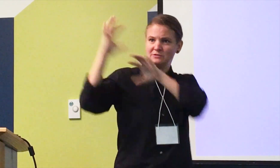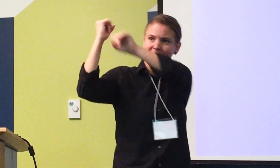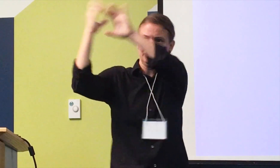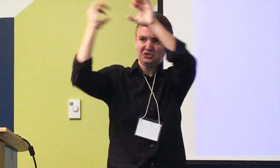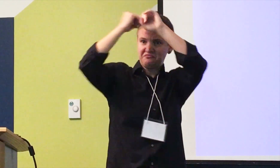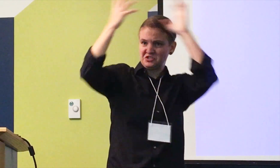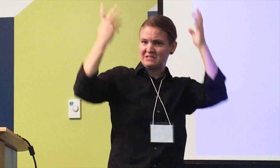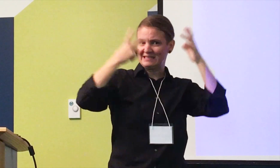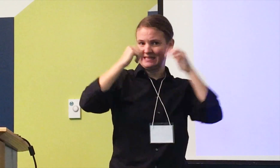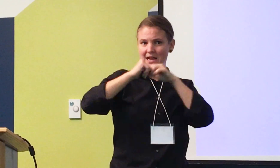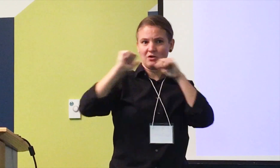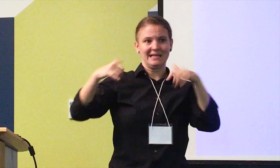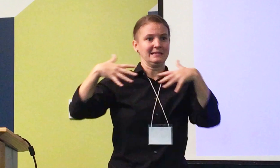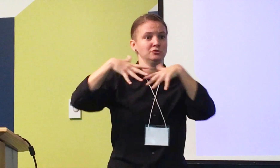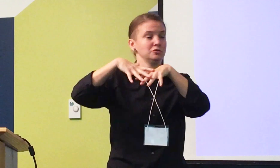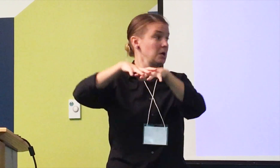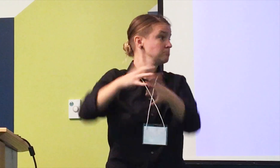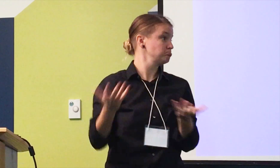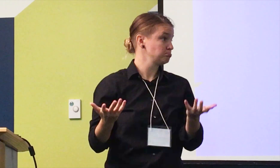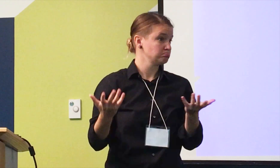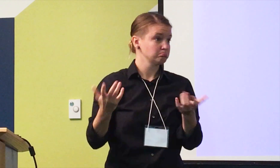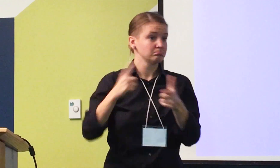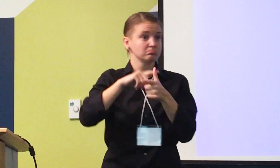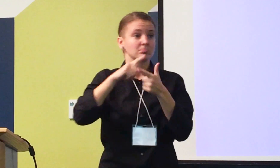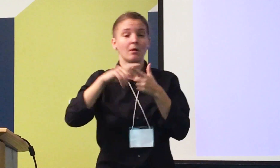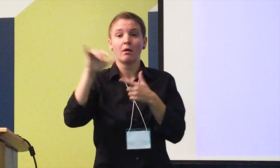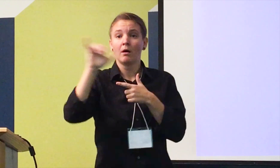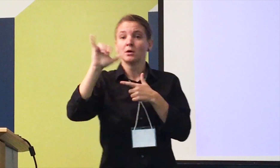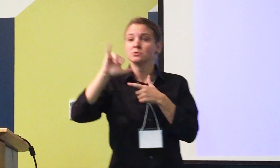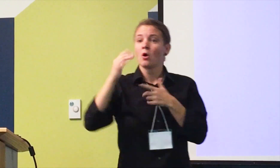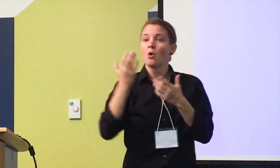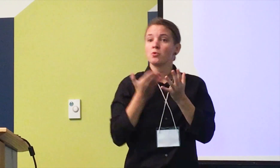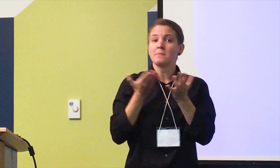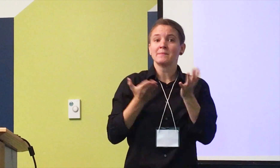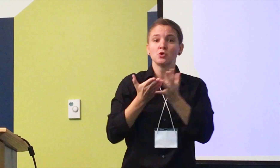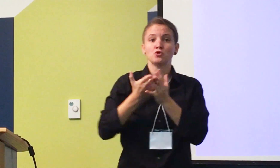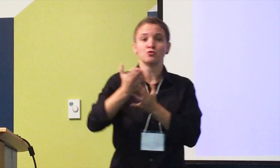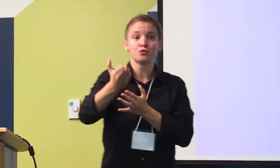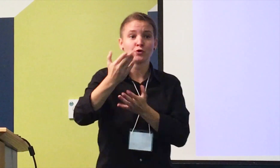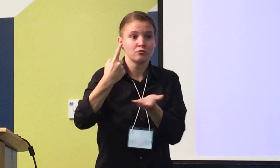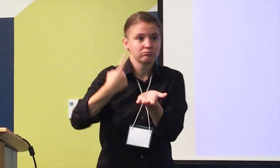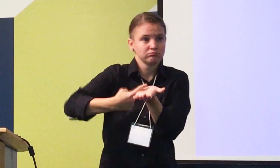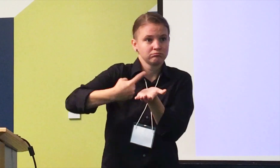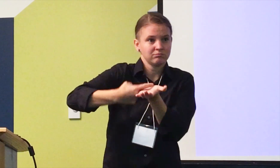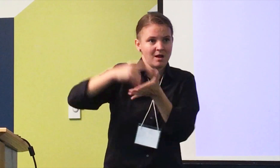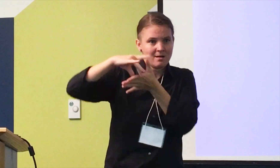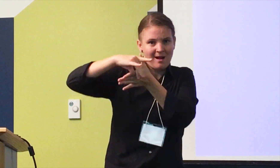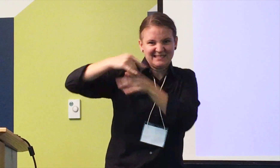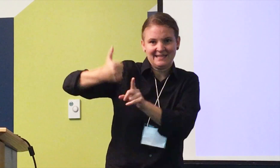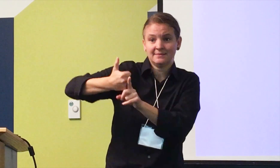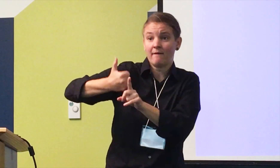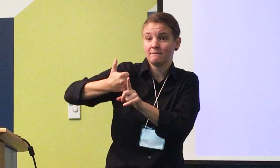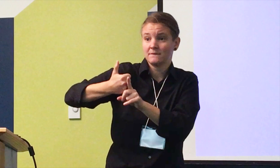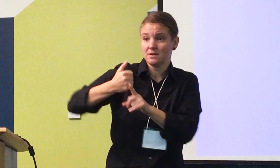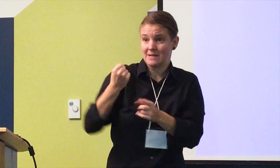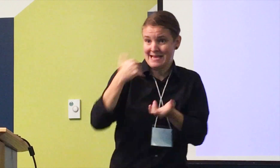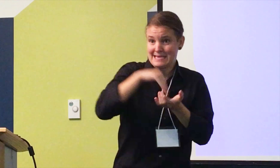we would love to talk to you. You could also perhaps contribute in ways that are